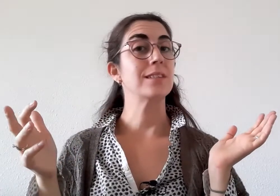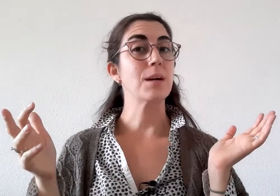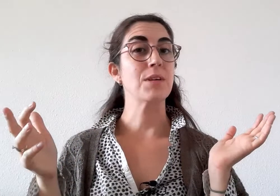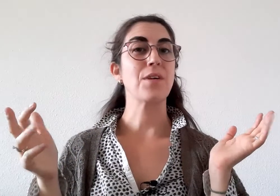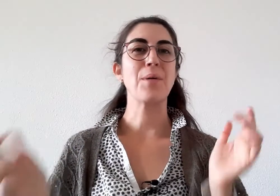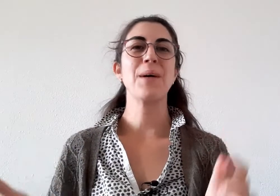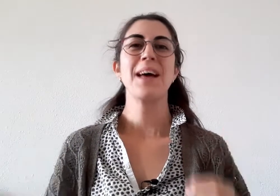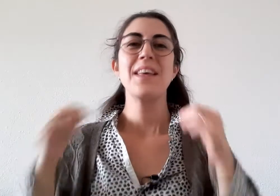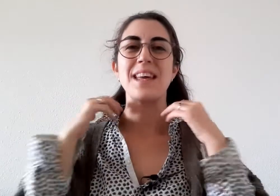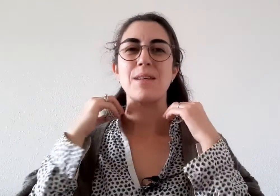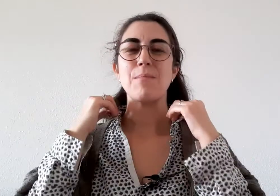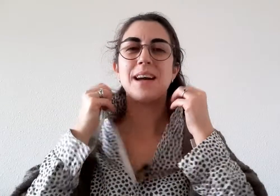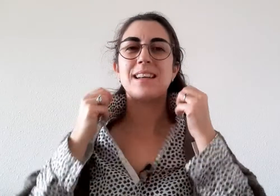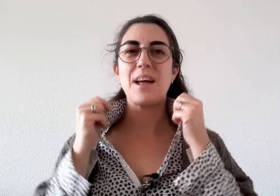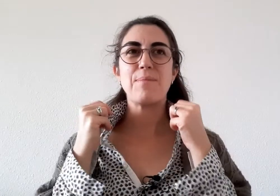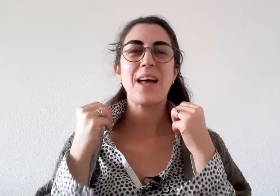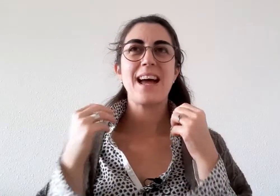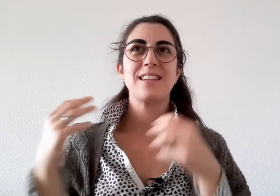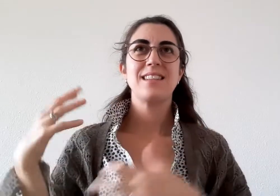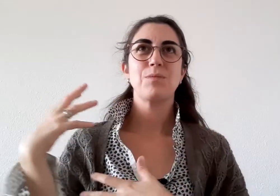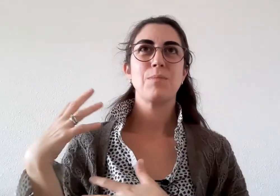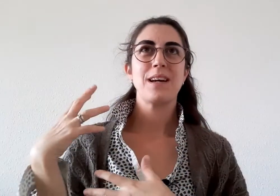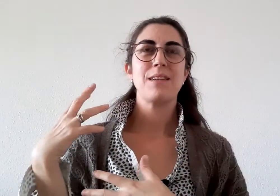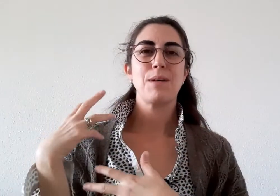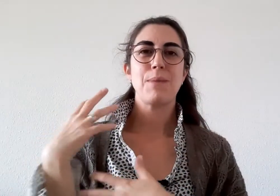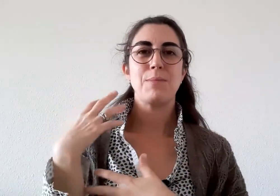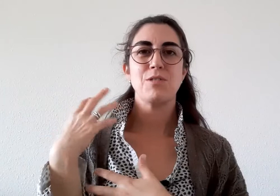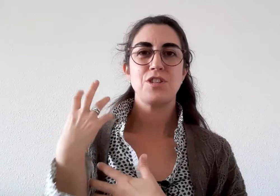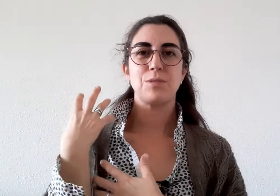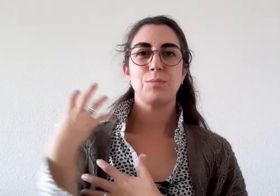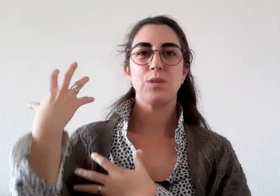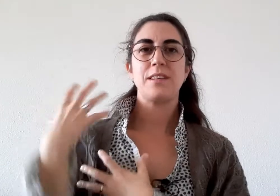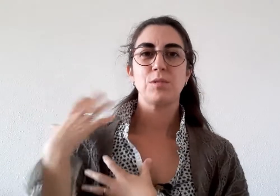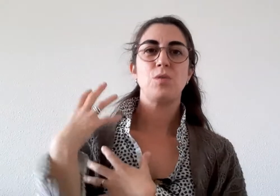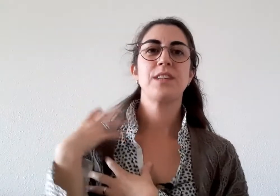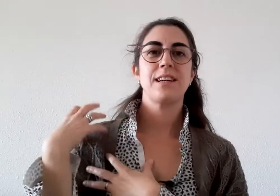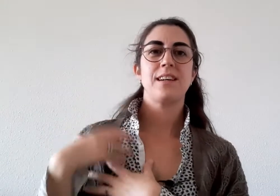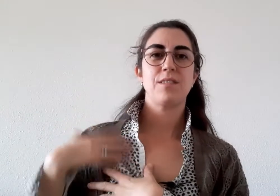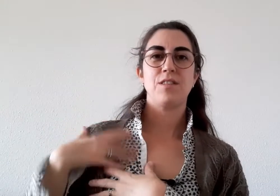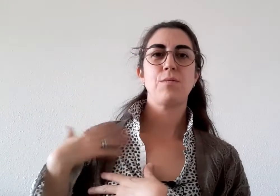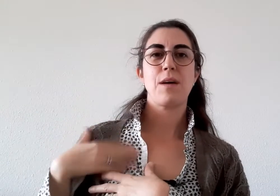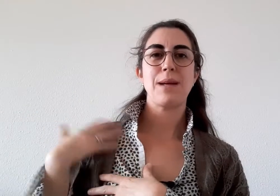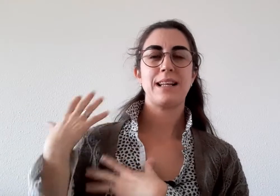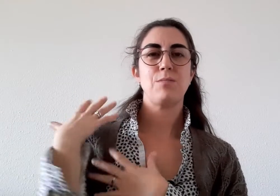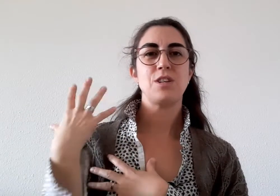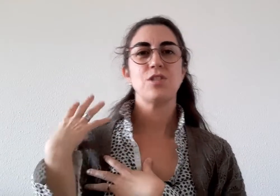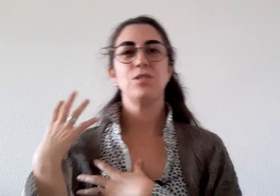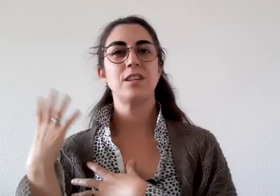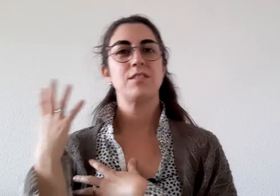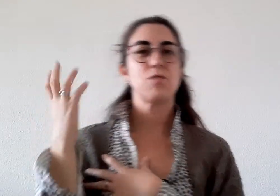coming from. They might, I had this with my baby when she was small, and I was holding her, with her belly on my shoulder and rocking